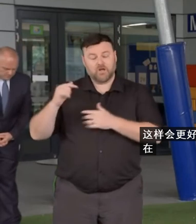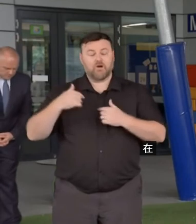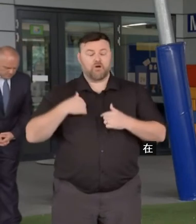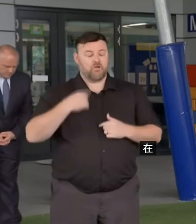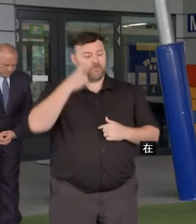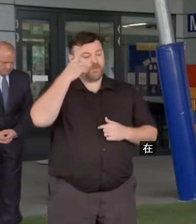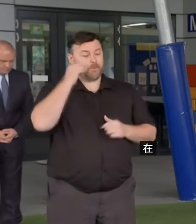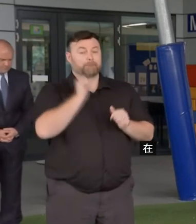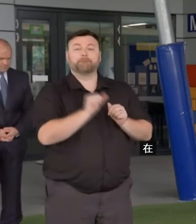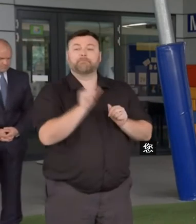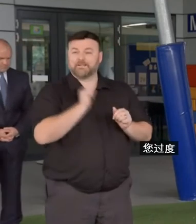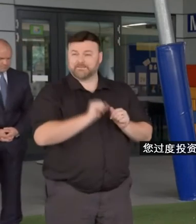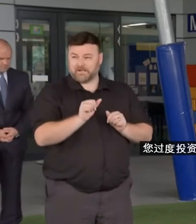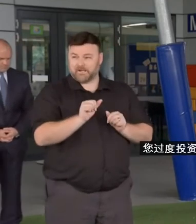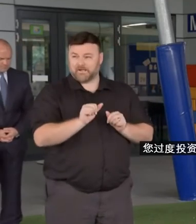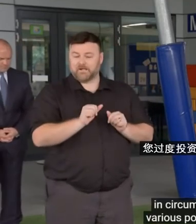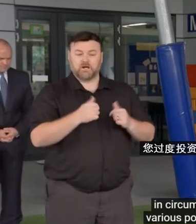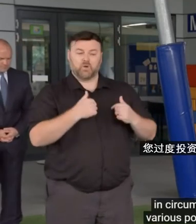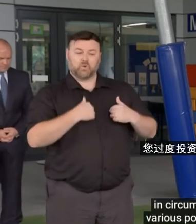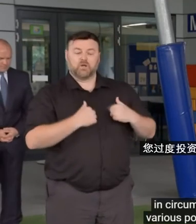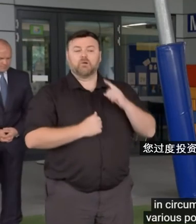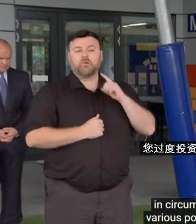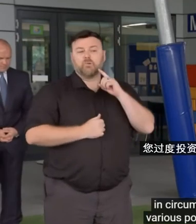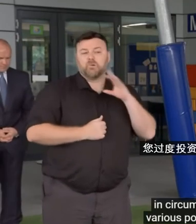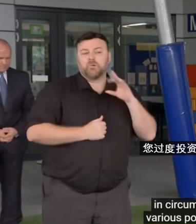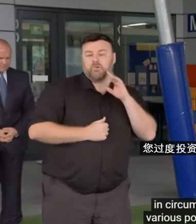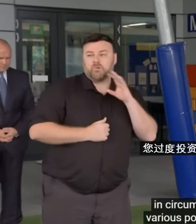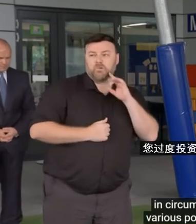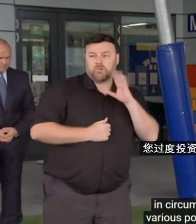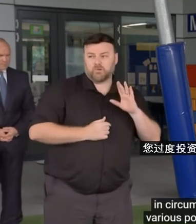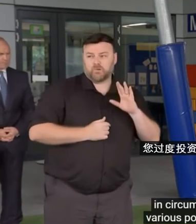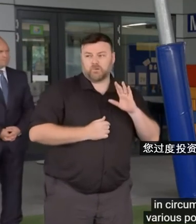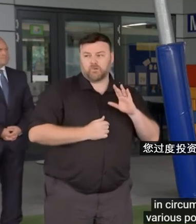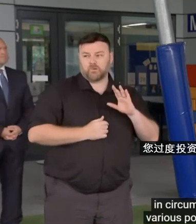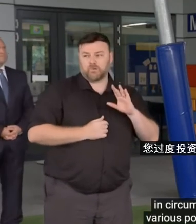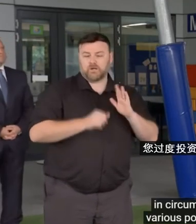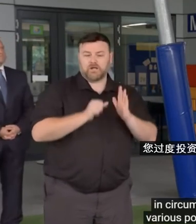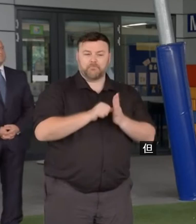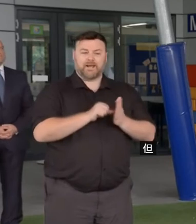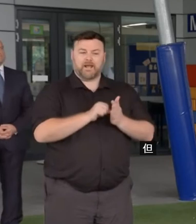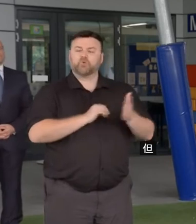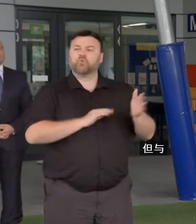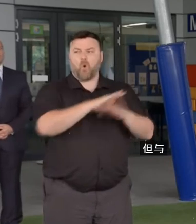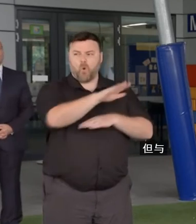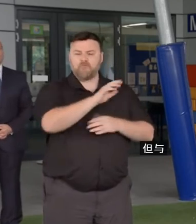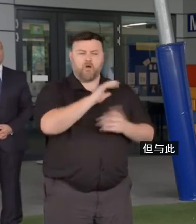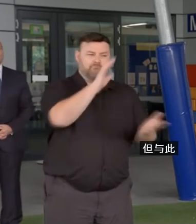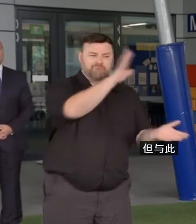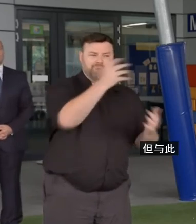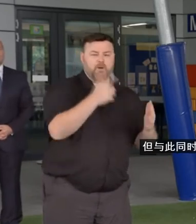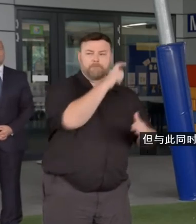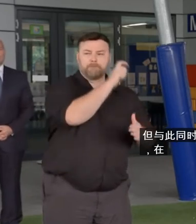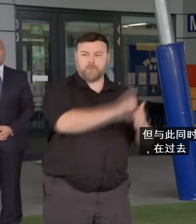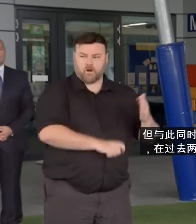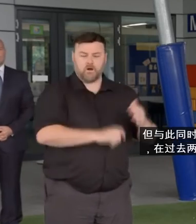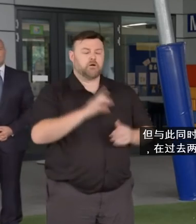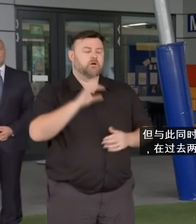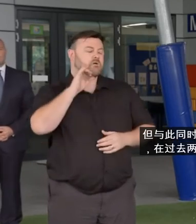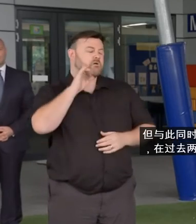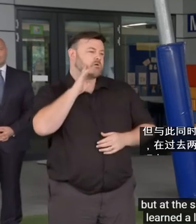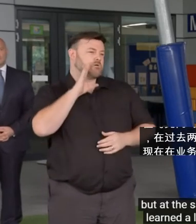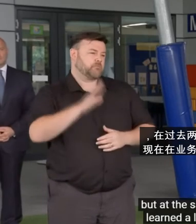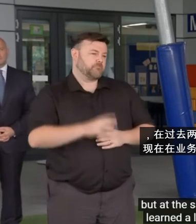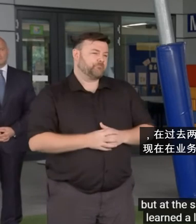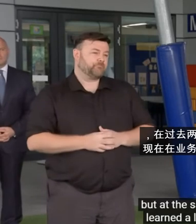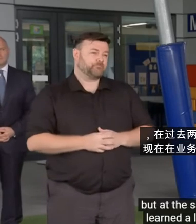circumstance, at various points in time, that you overinvest. But at the same time, we've now learned a lot over the